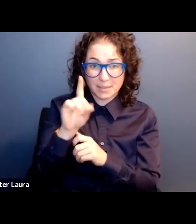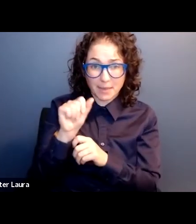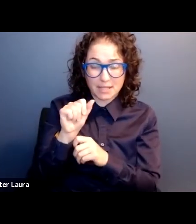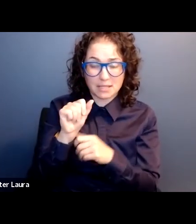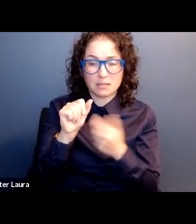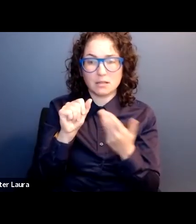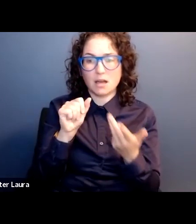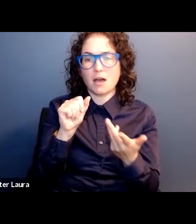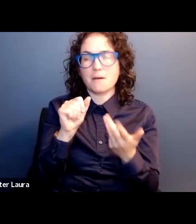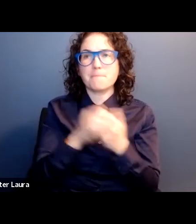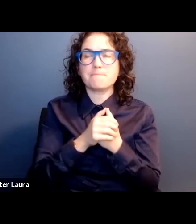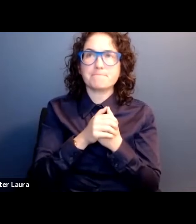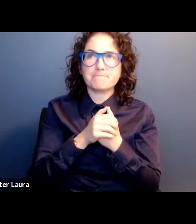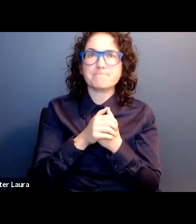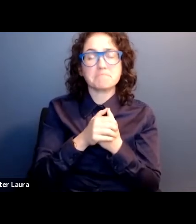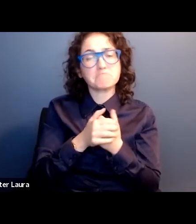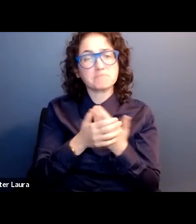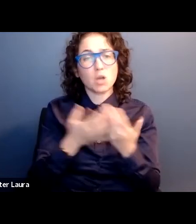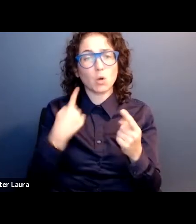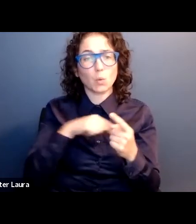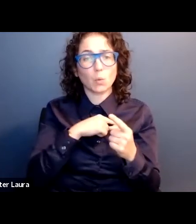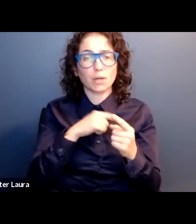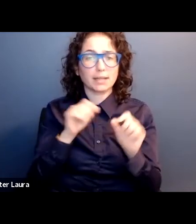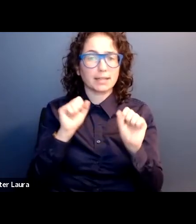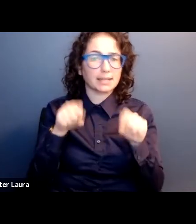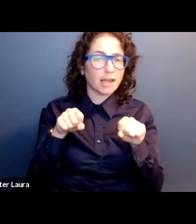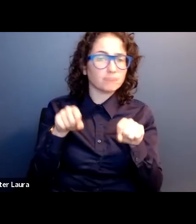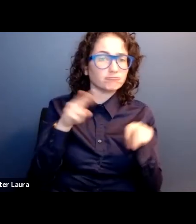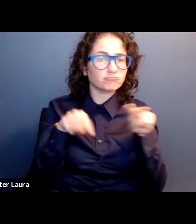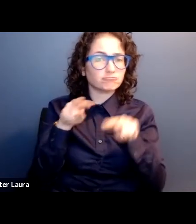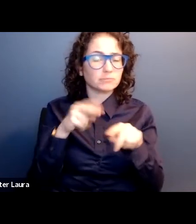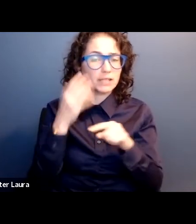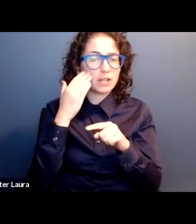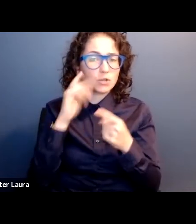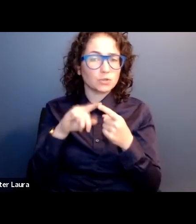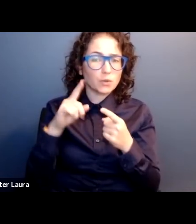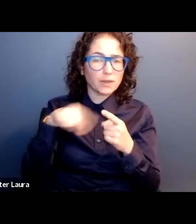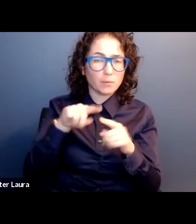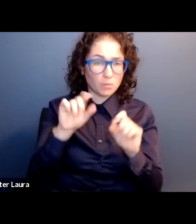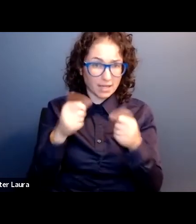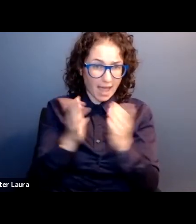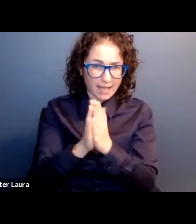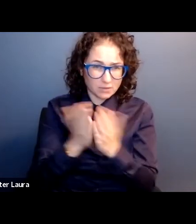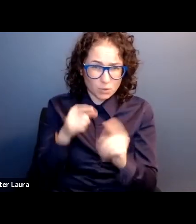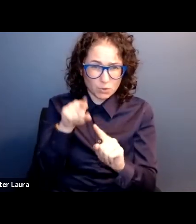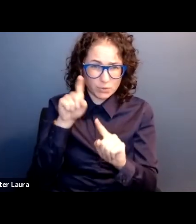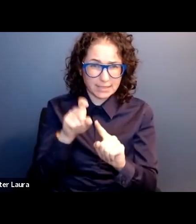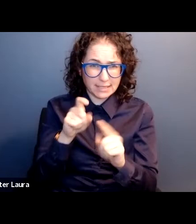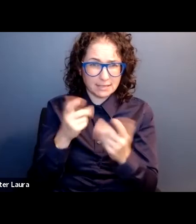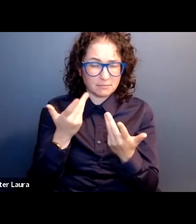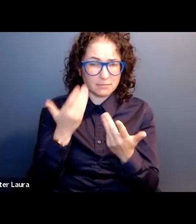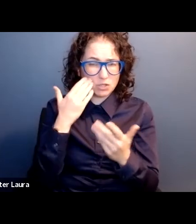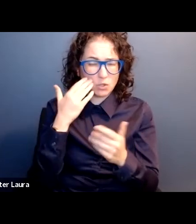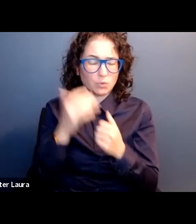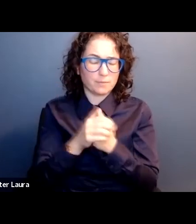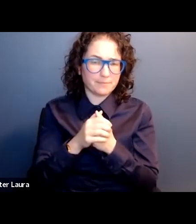and we can just assess immediately to them to ask what they need, which one is